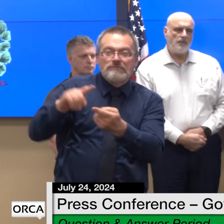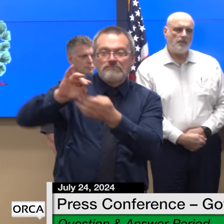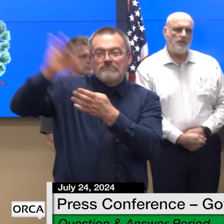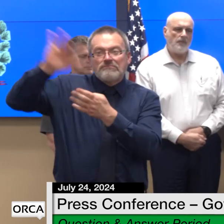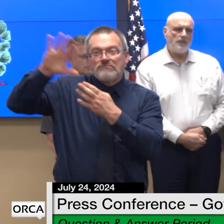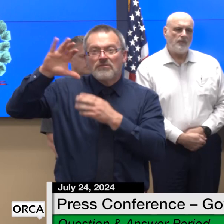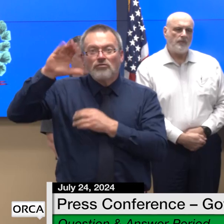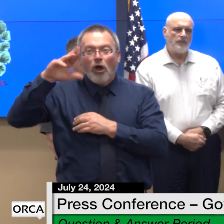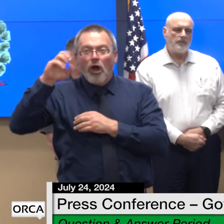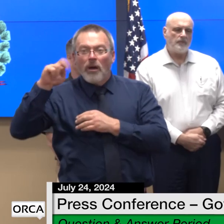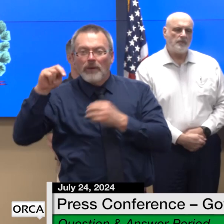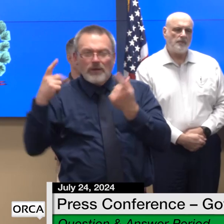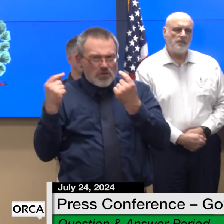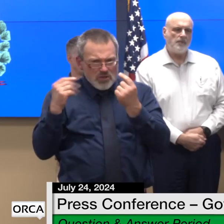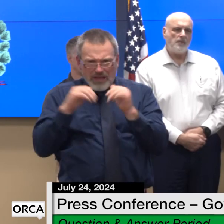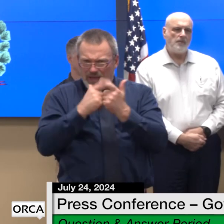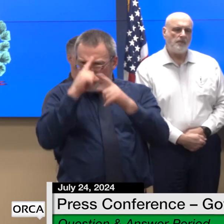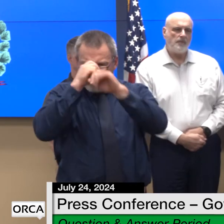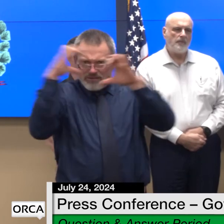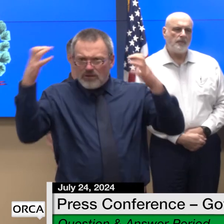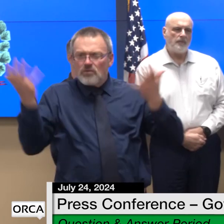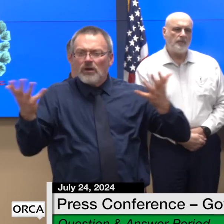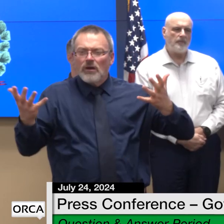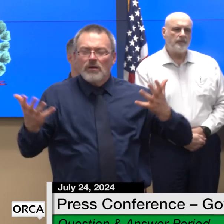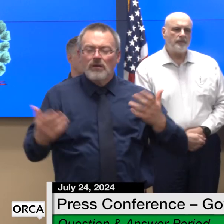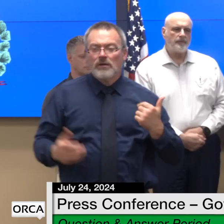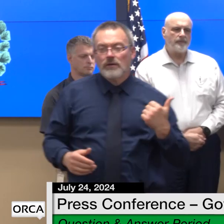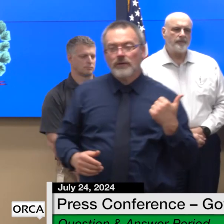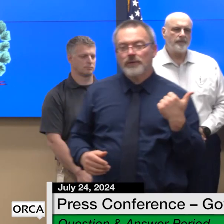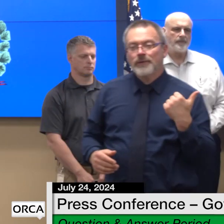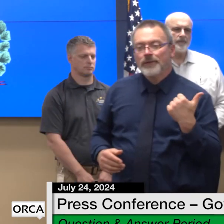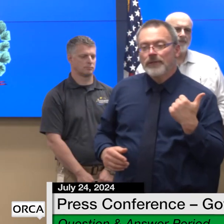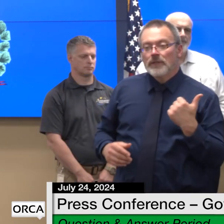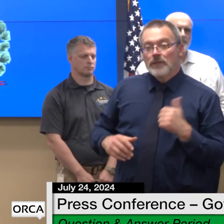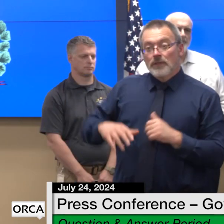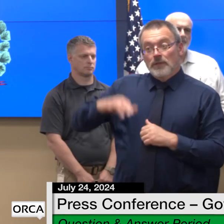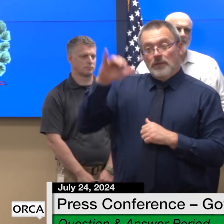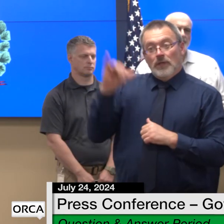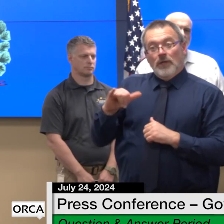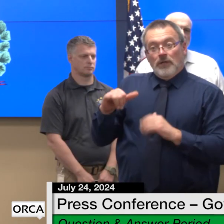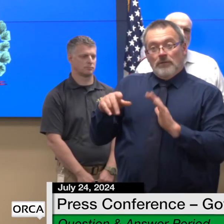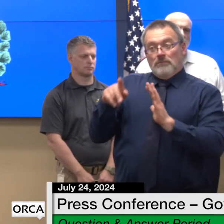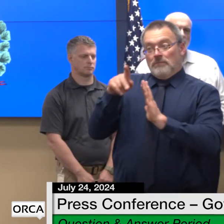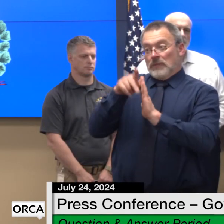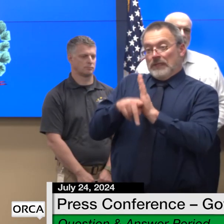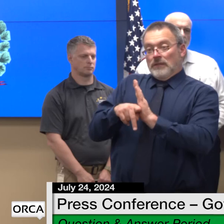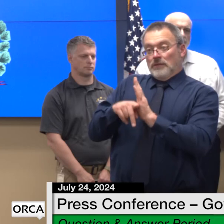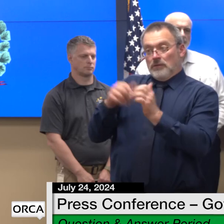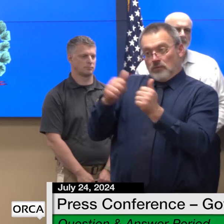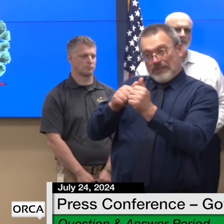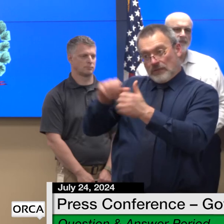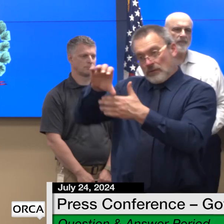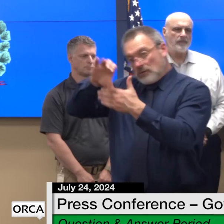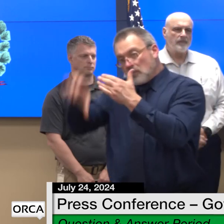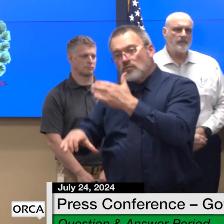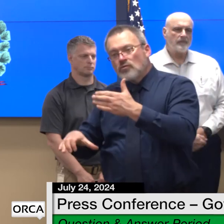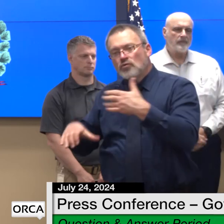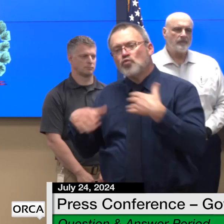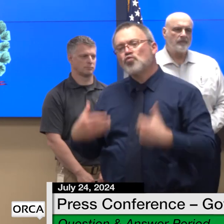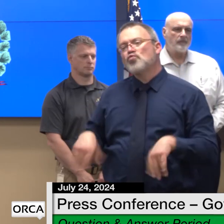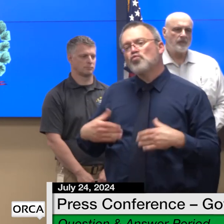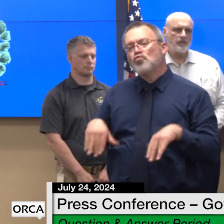lot of really significant and consequential policies that are in the process of being stood up at this